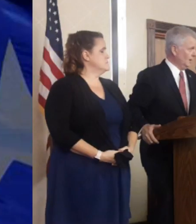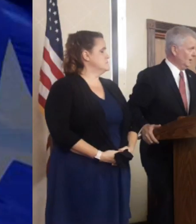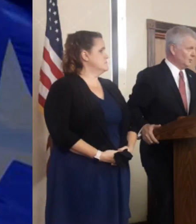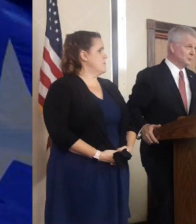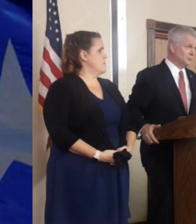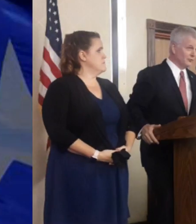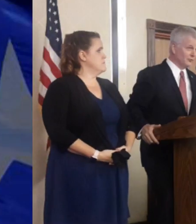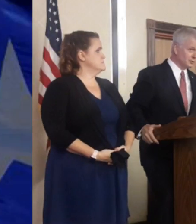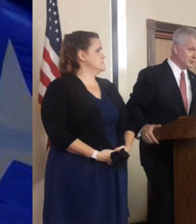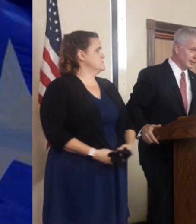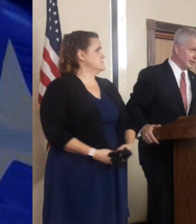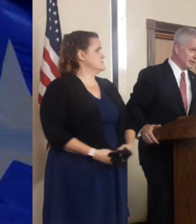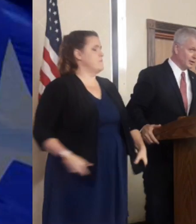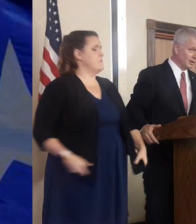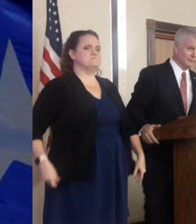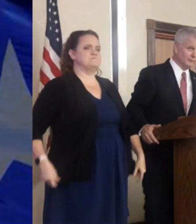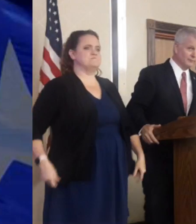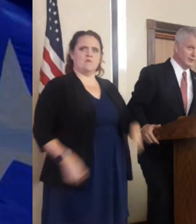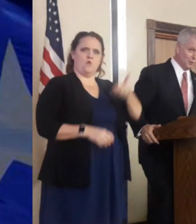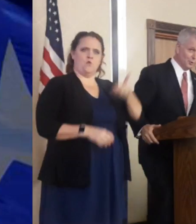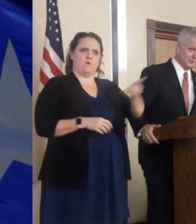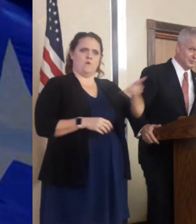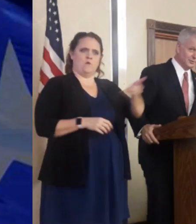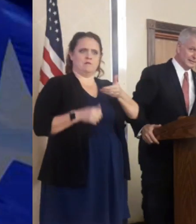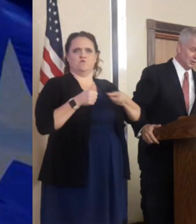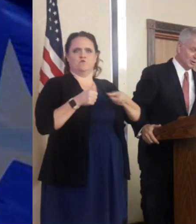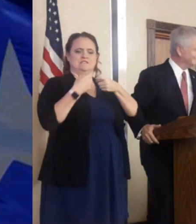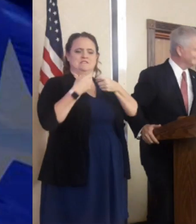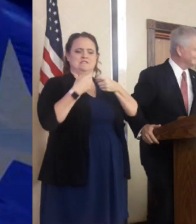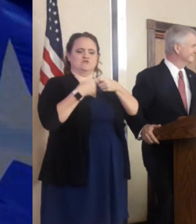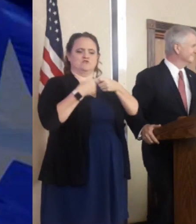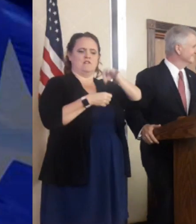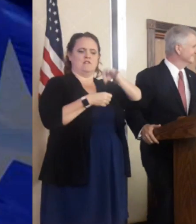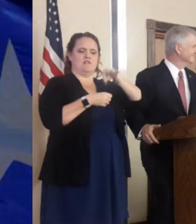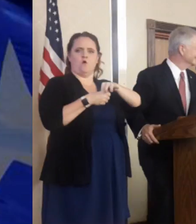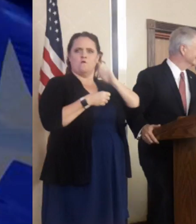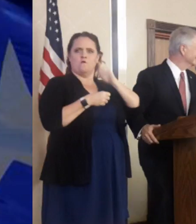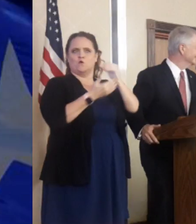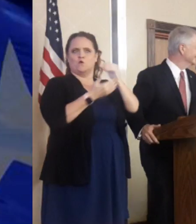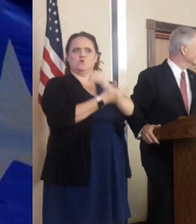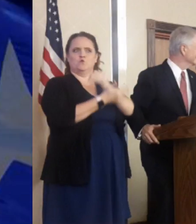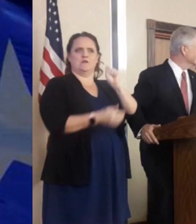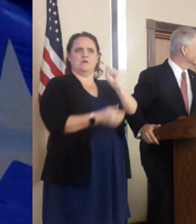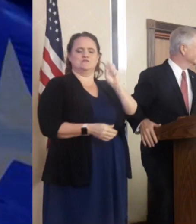Welcome to the first electronic vote of the new SRAC term. By seconds.